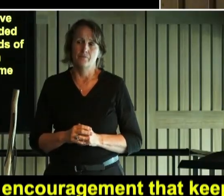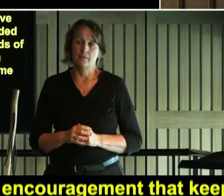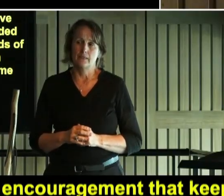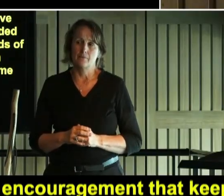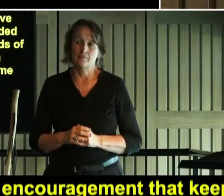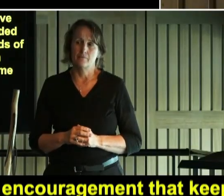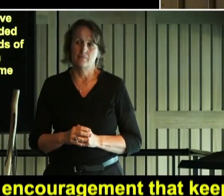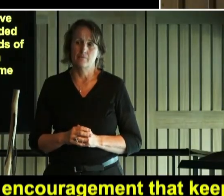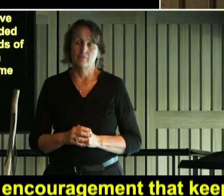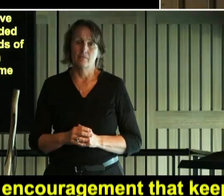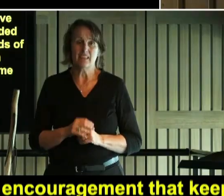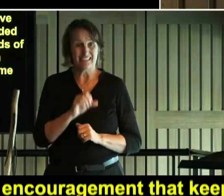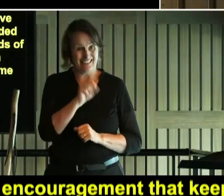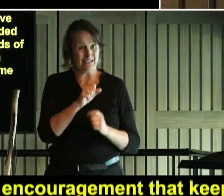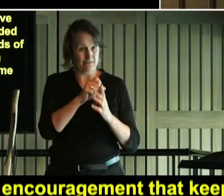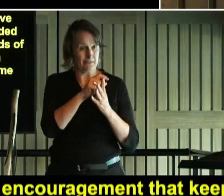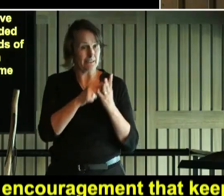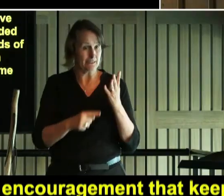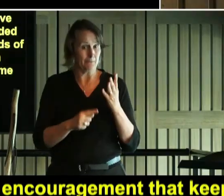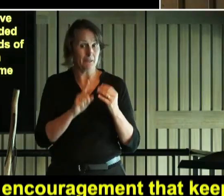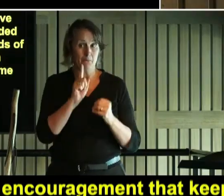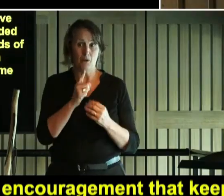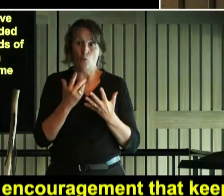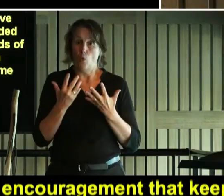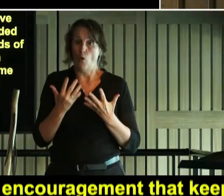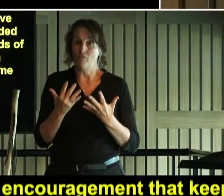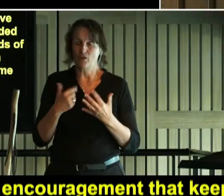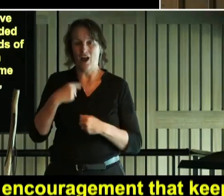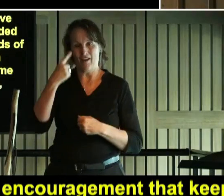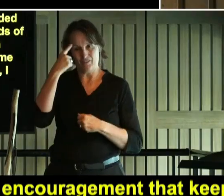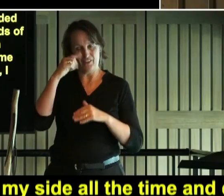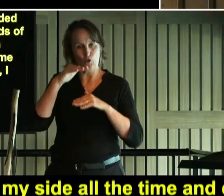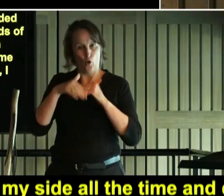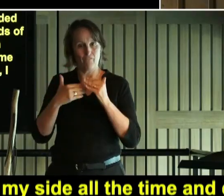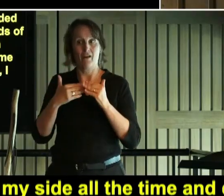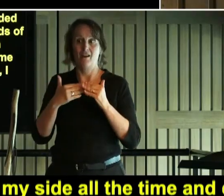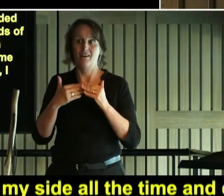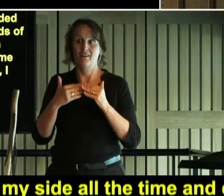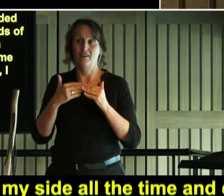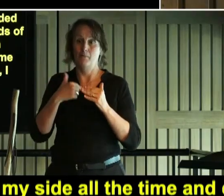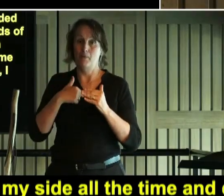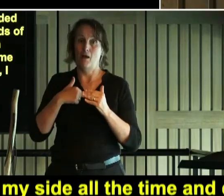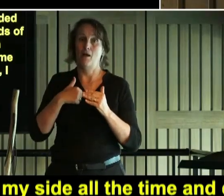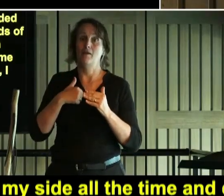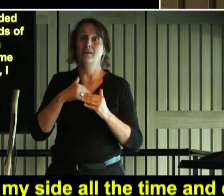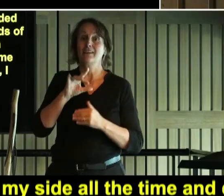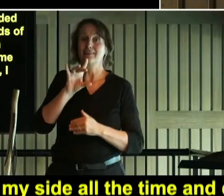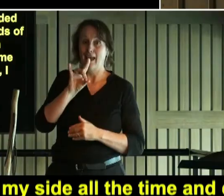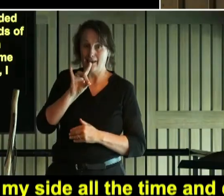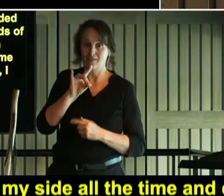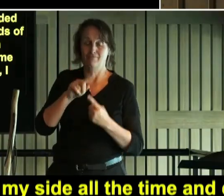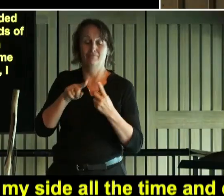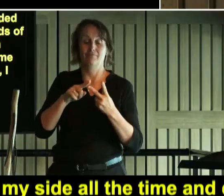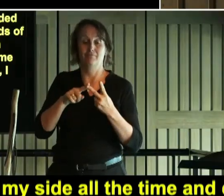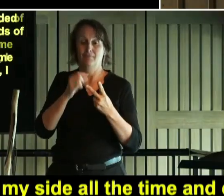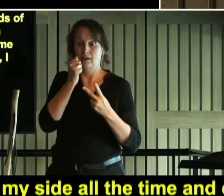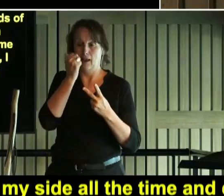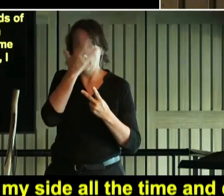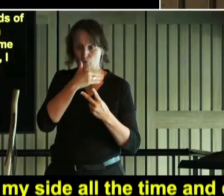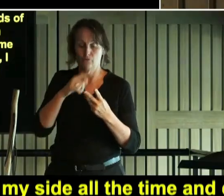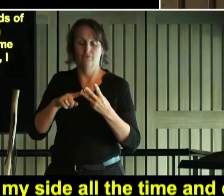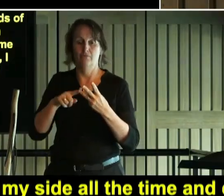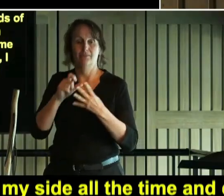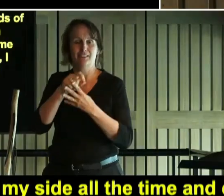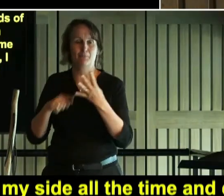Apart from the disability side, I often have to navigate the intersectionality of being gay, Aboriginal, and